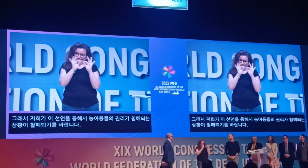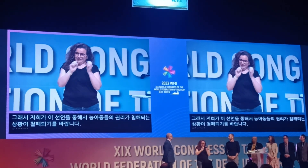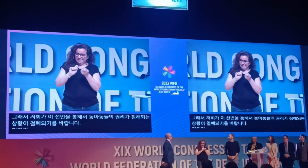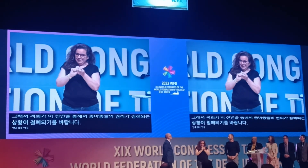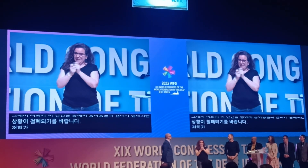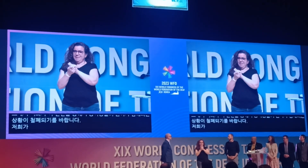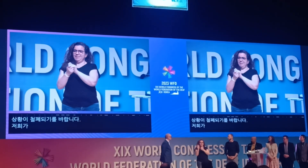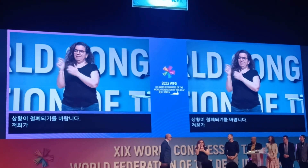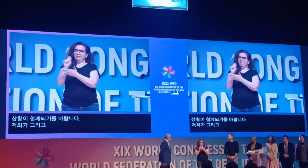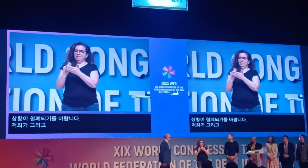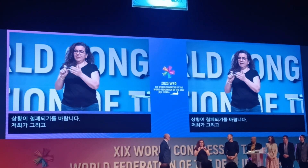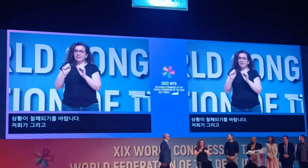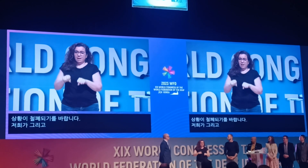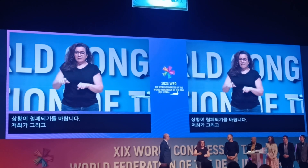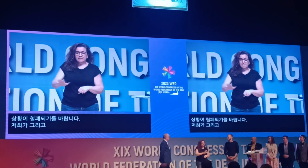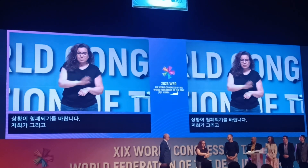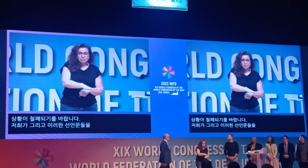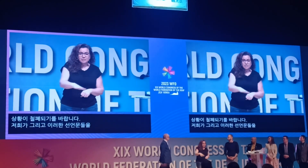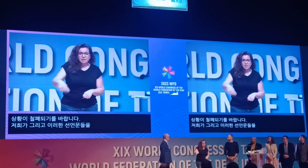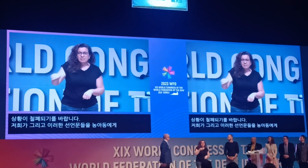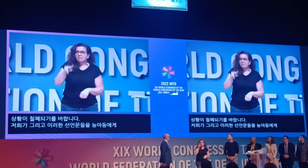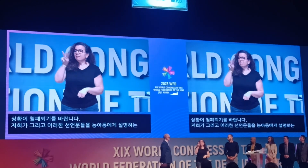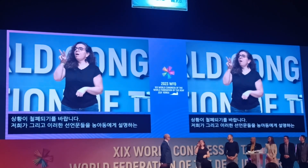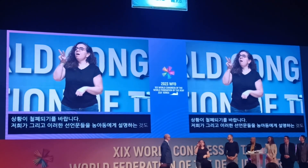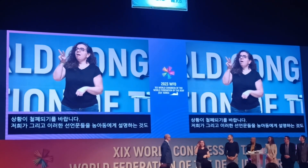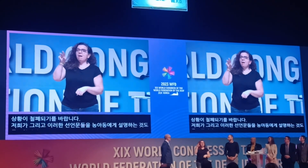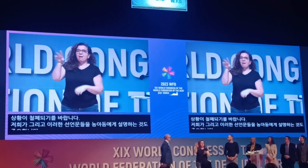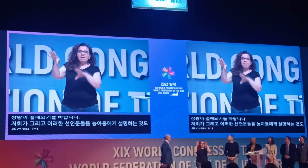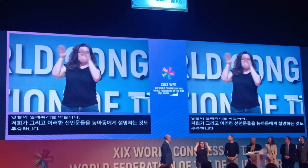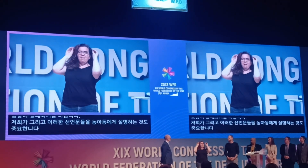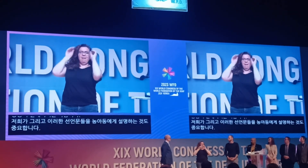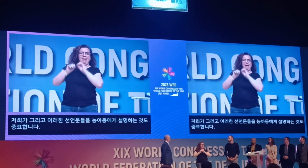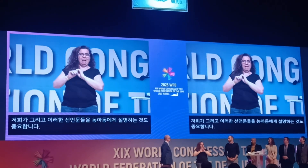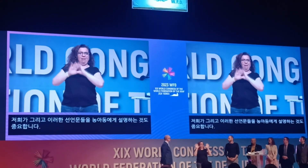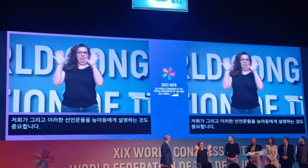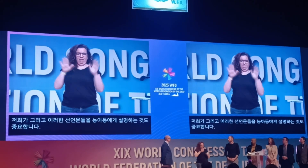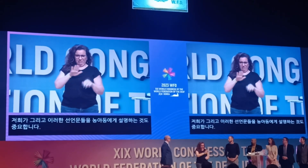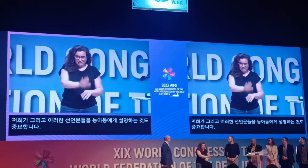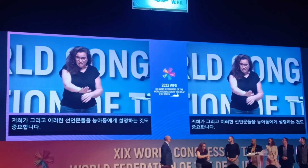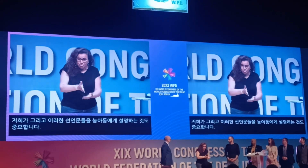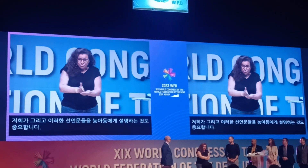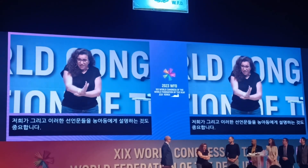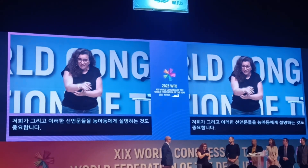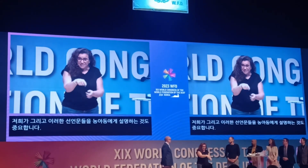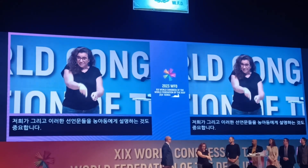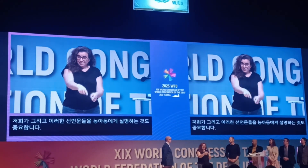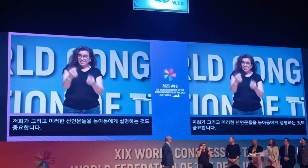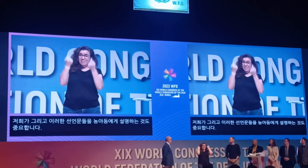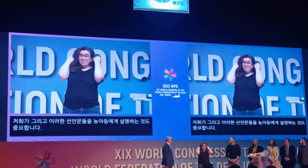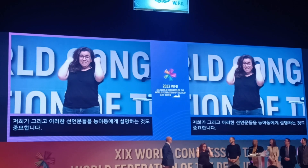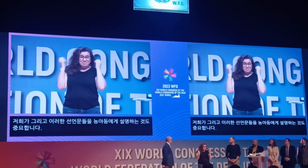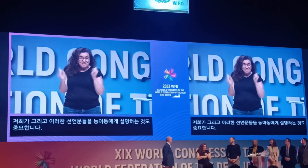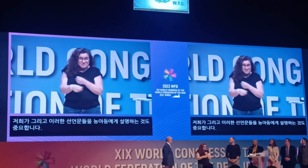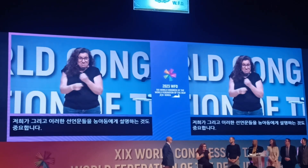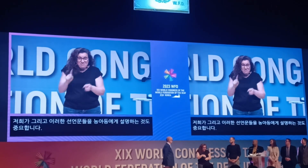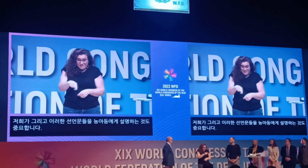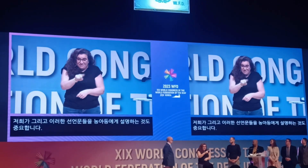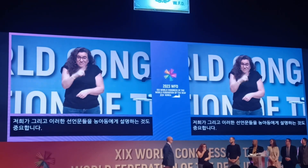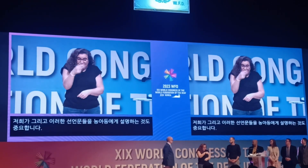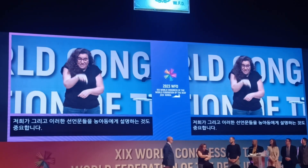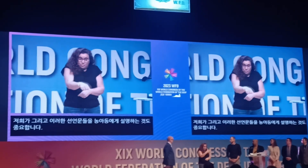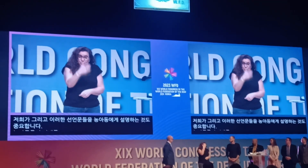in order to get the message across, we had a deaf artist do some illustrations just to make the declaration accessible,